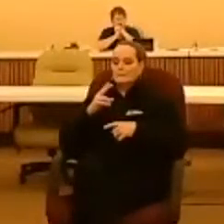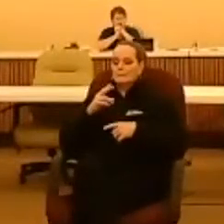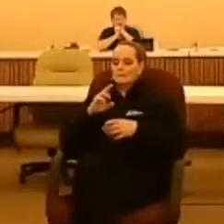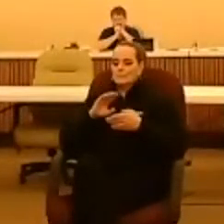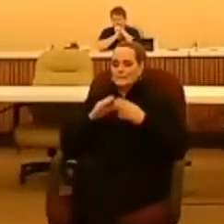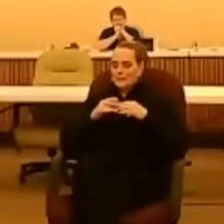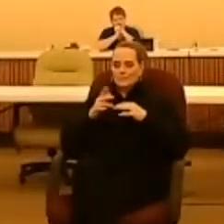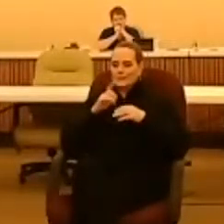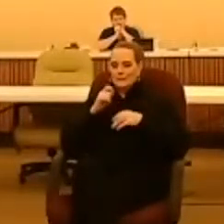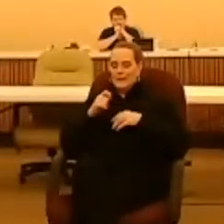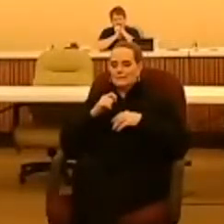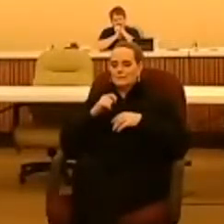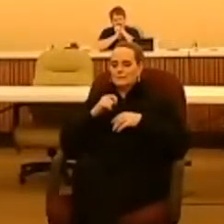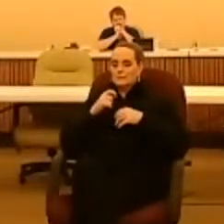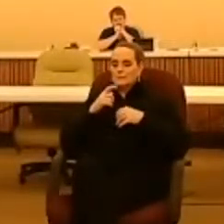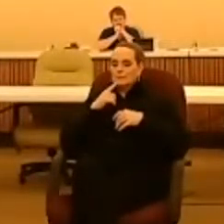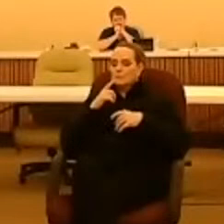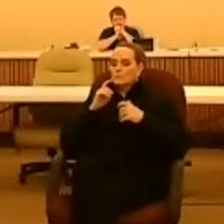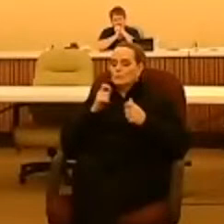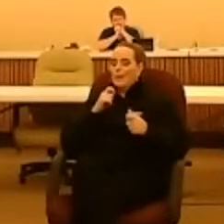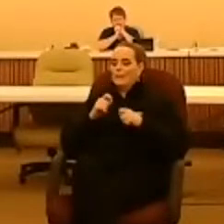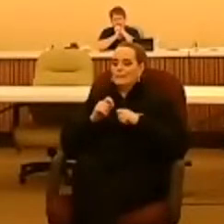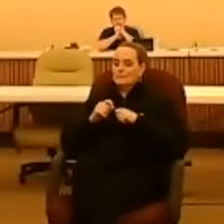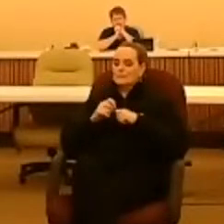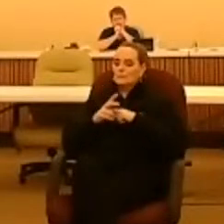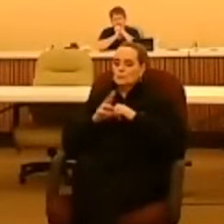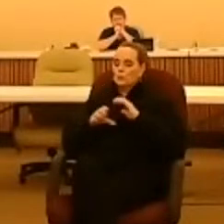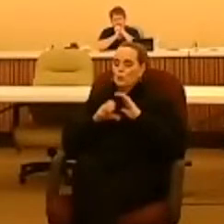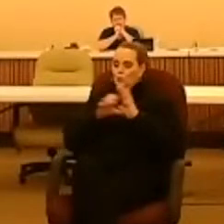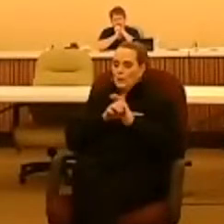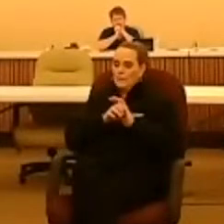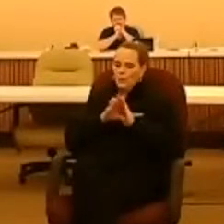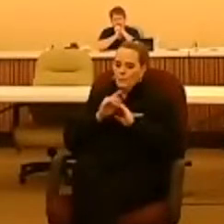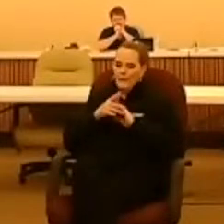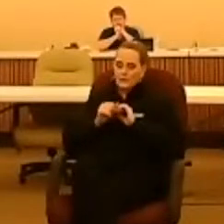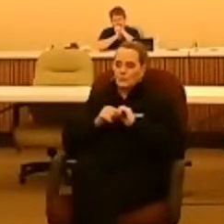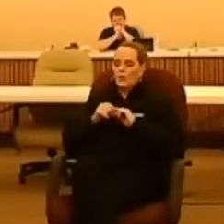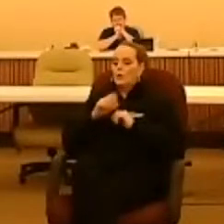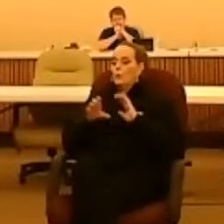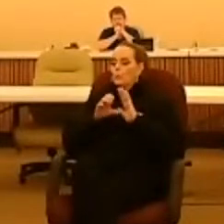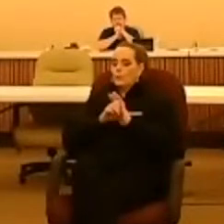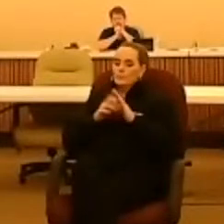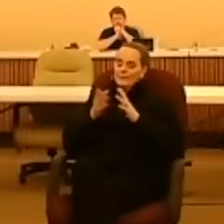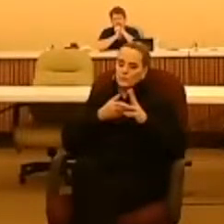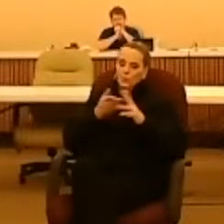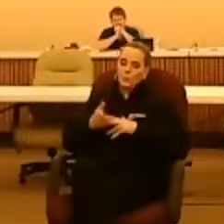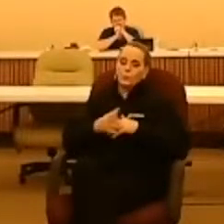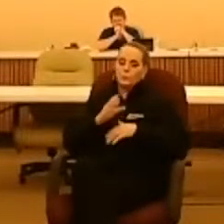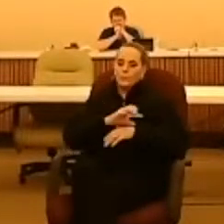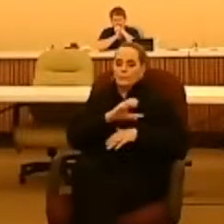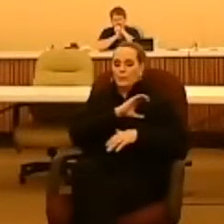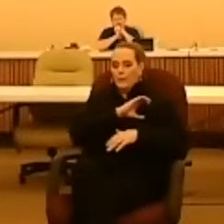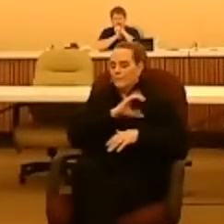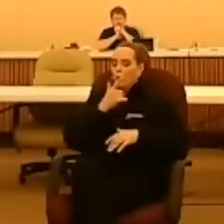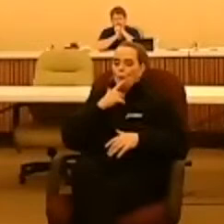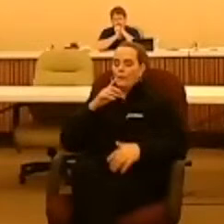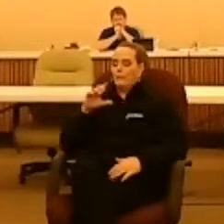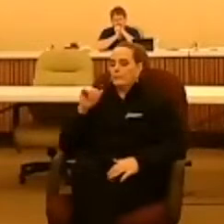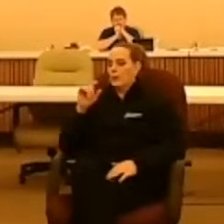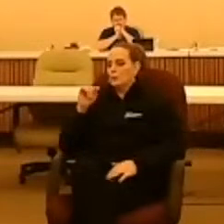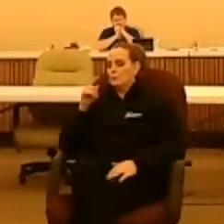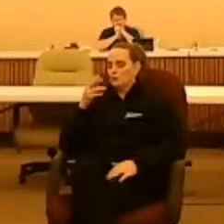try criminal matters. We can only try civil matters. The criminal would have to go through the sheriff or attorney.